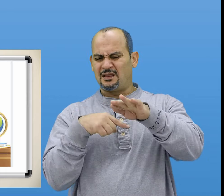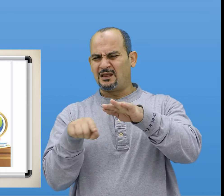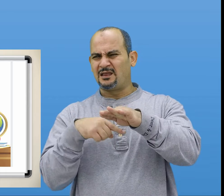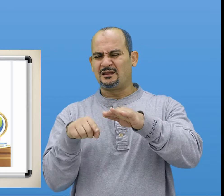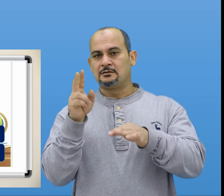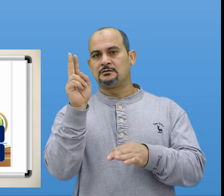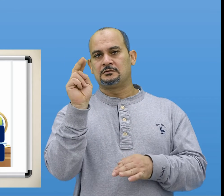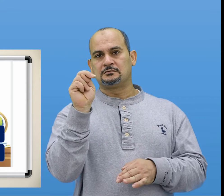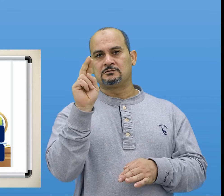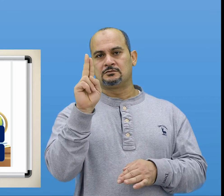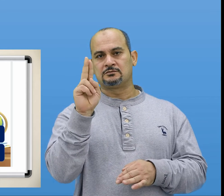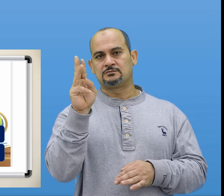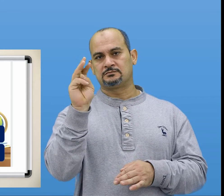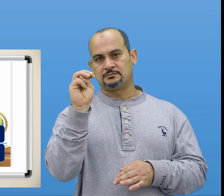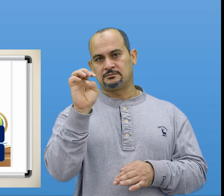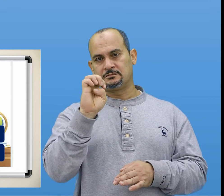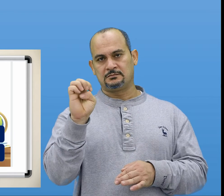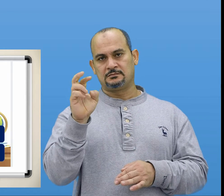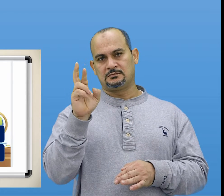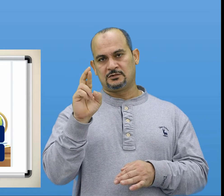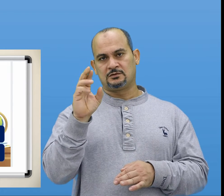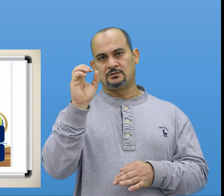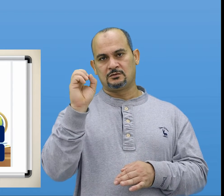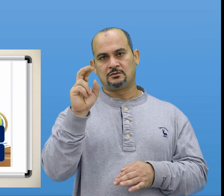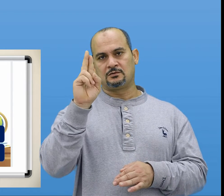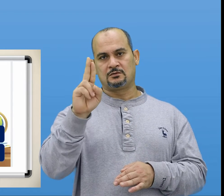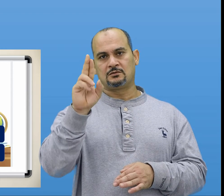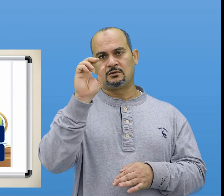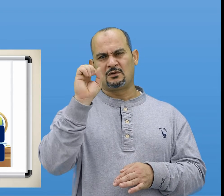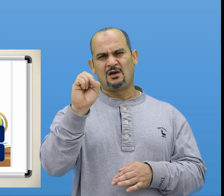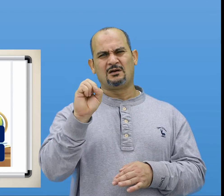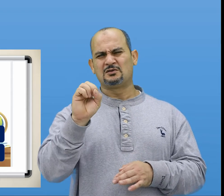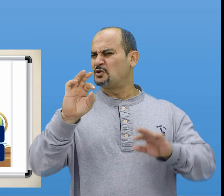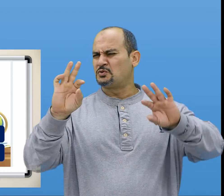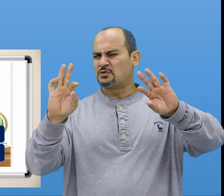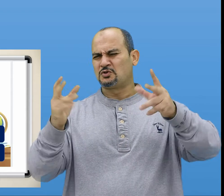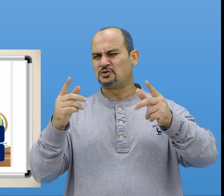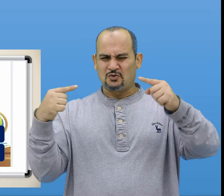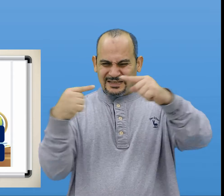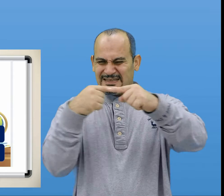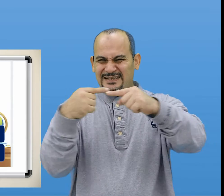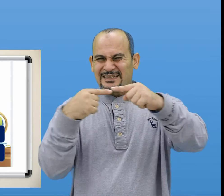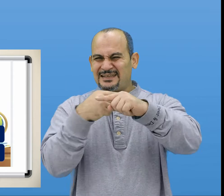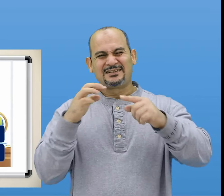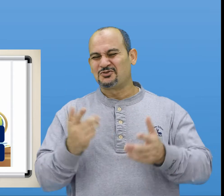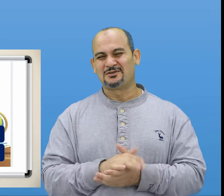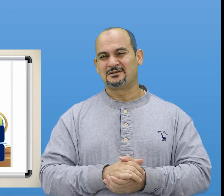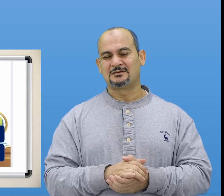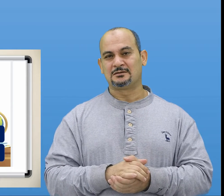house. So this is the interior. So it's a noun. It means the inland part of a country or a region. It can be the interior